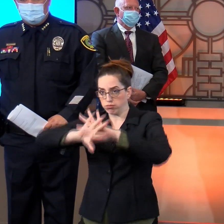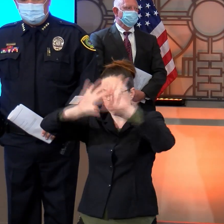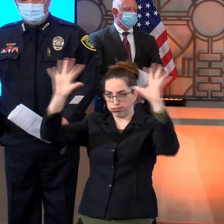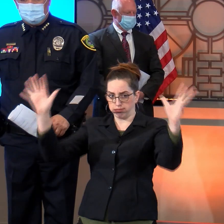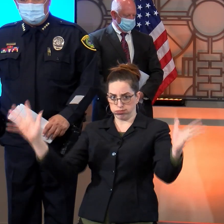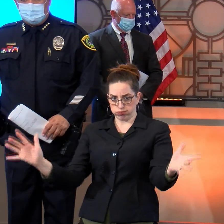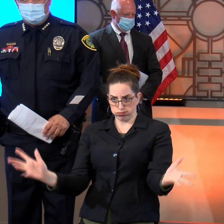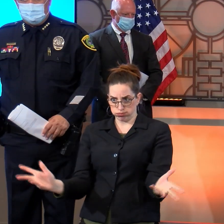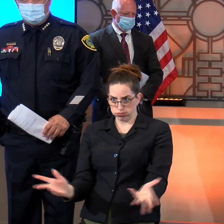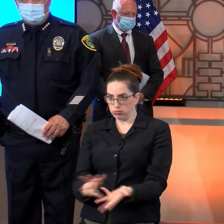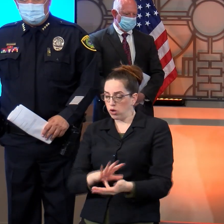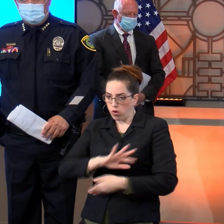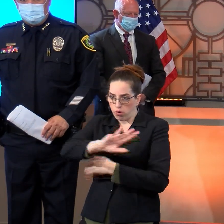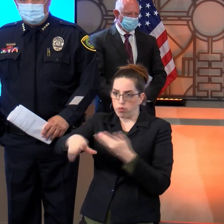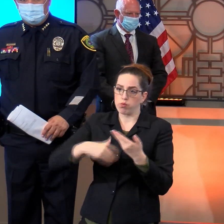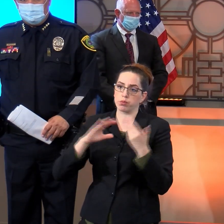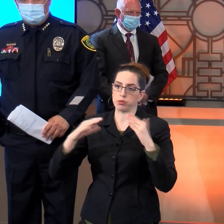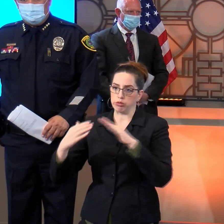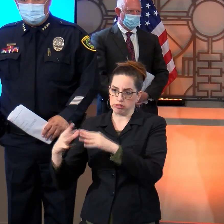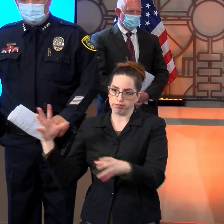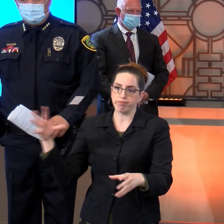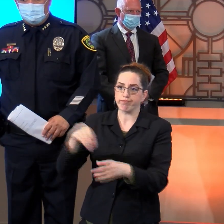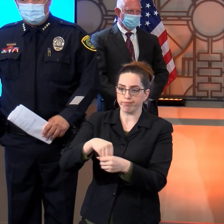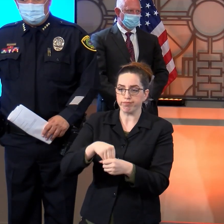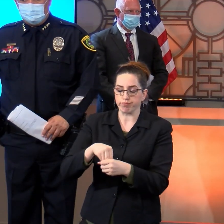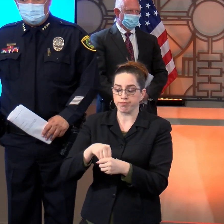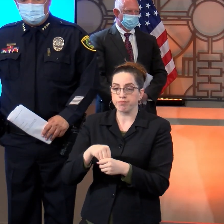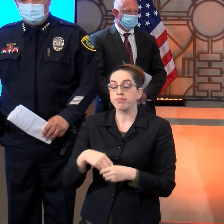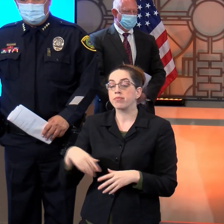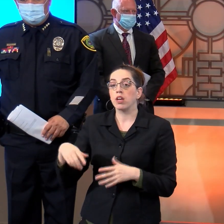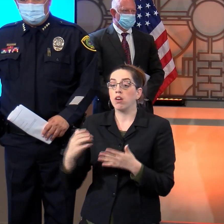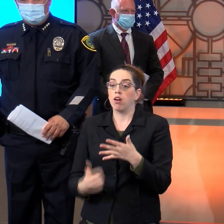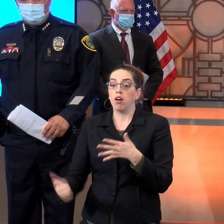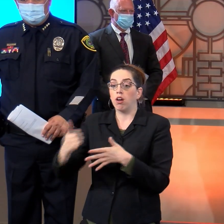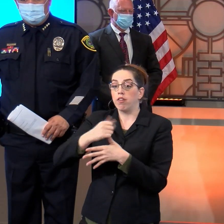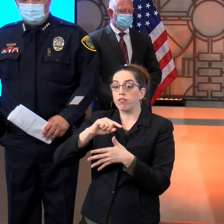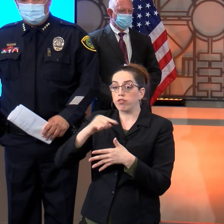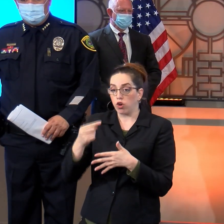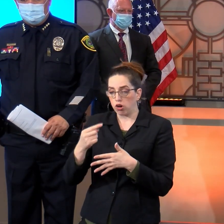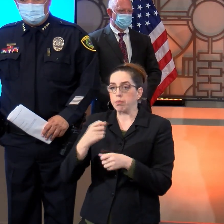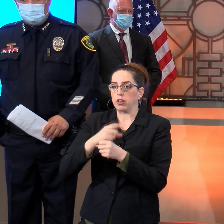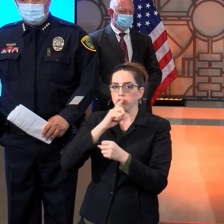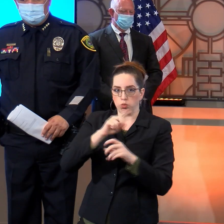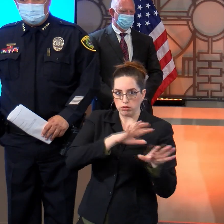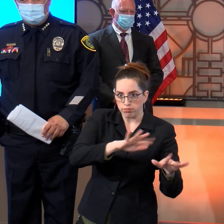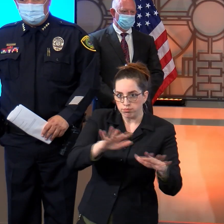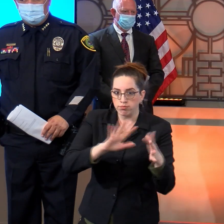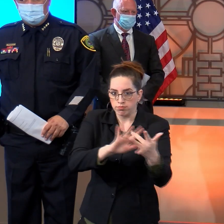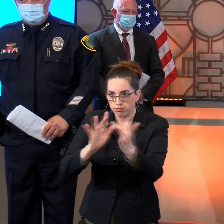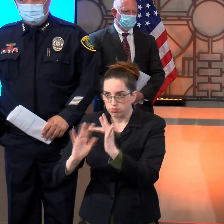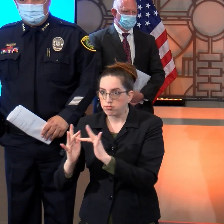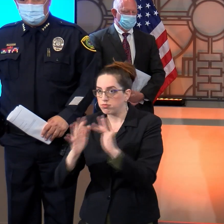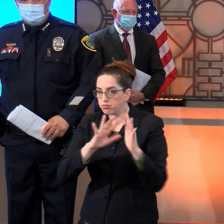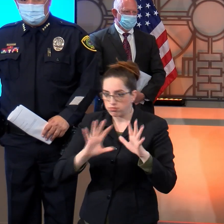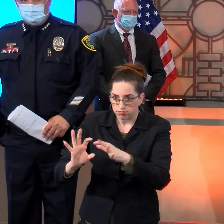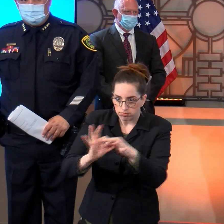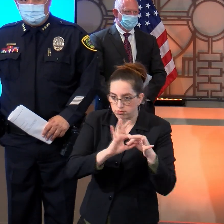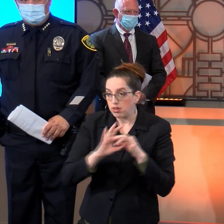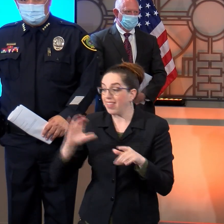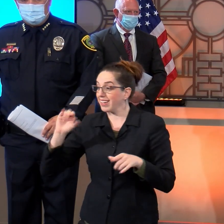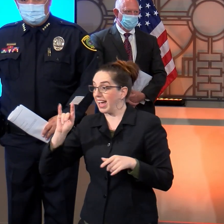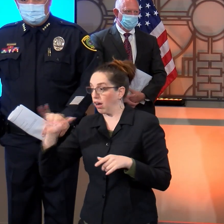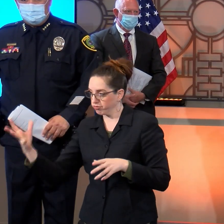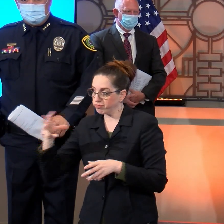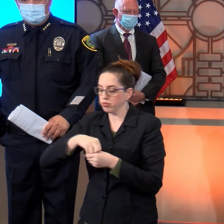that represents our whole community. Top of that list is making sure we're very well coordinated with the county. So Armando